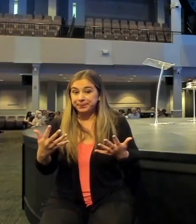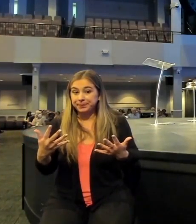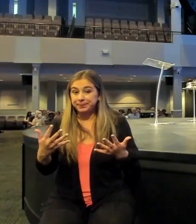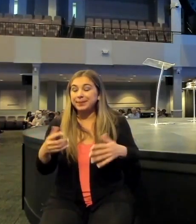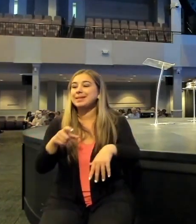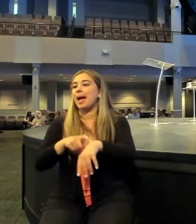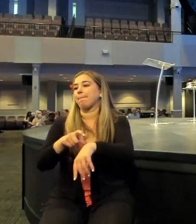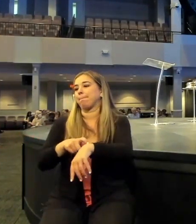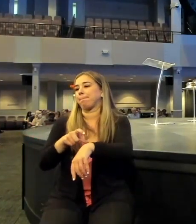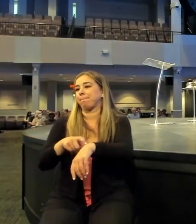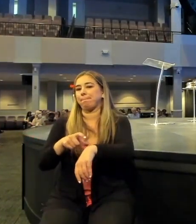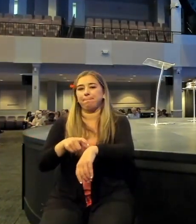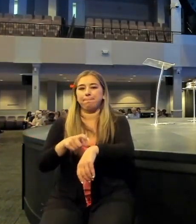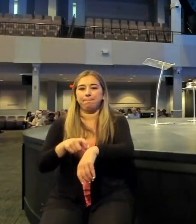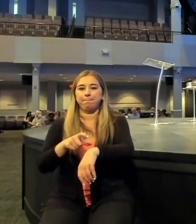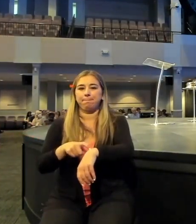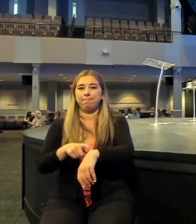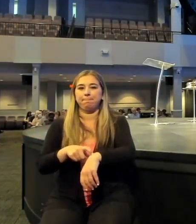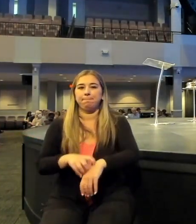time.